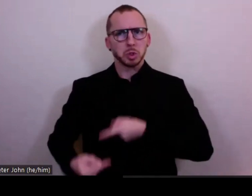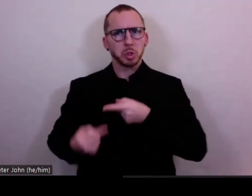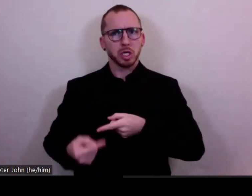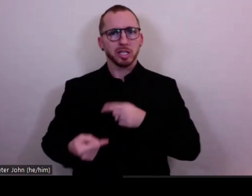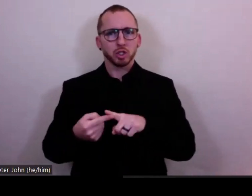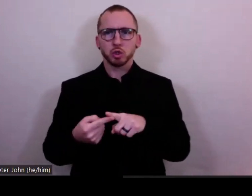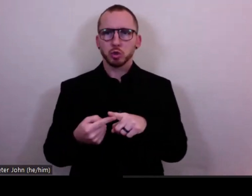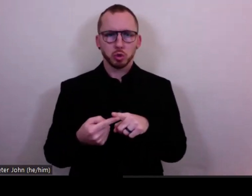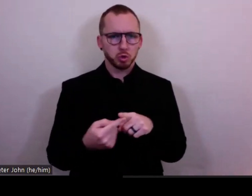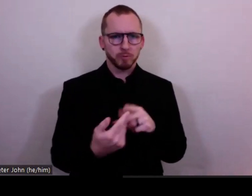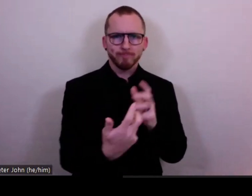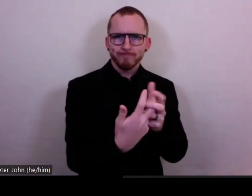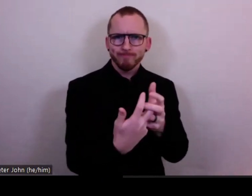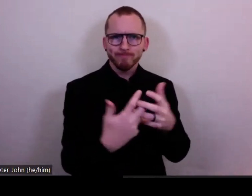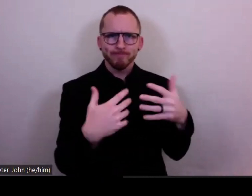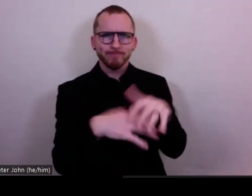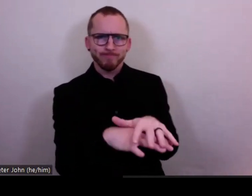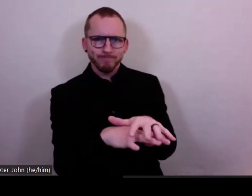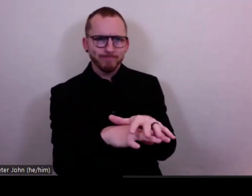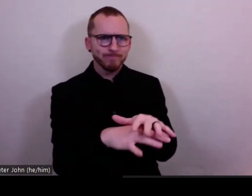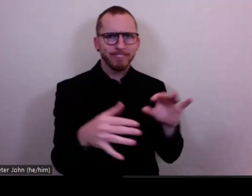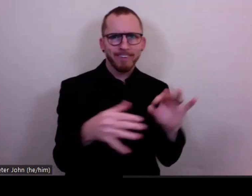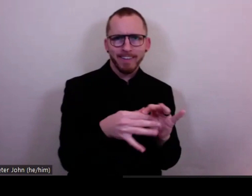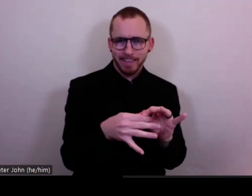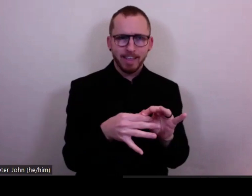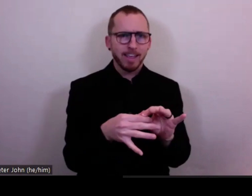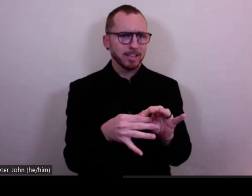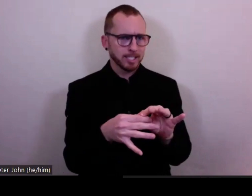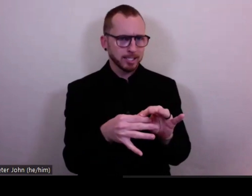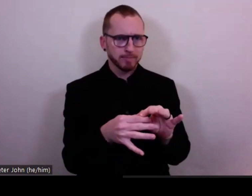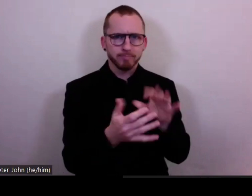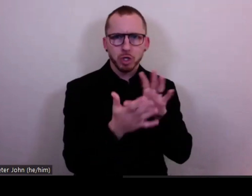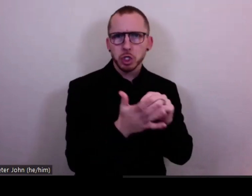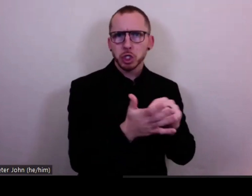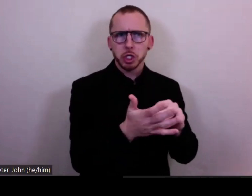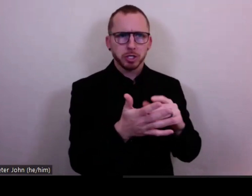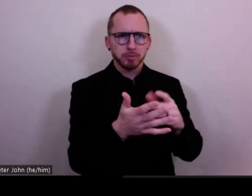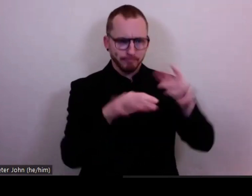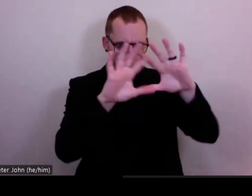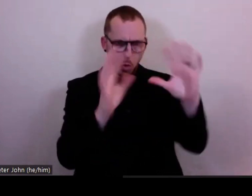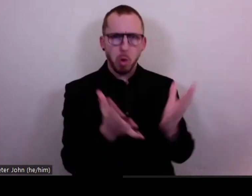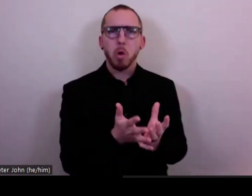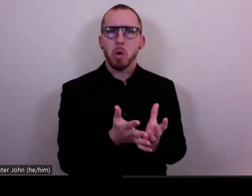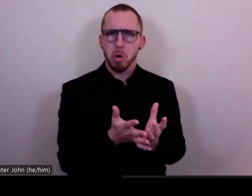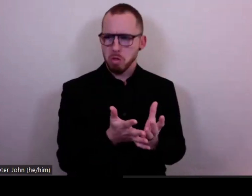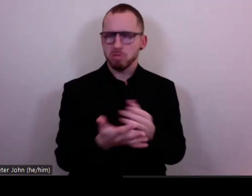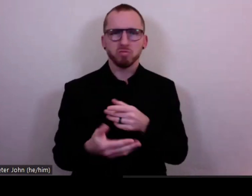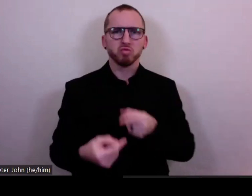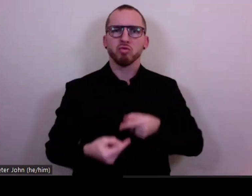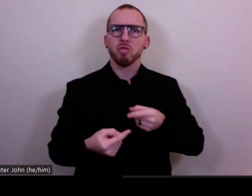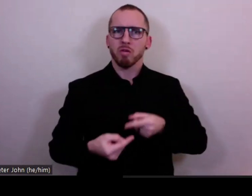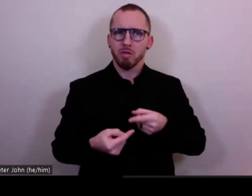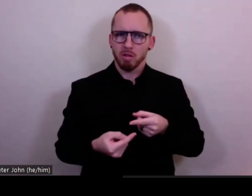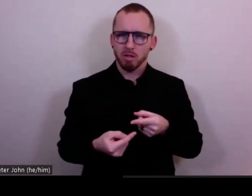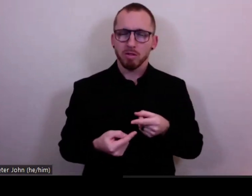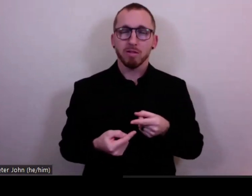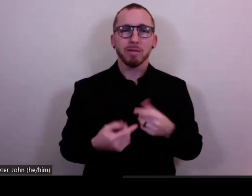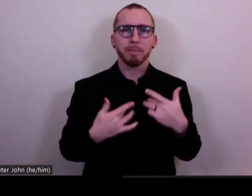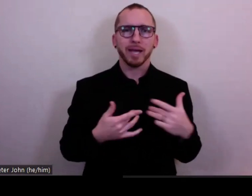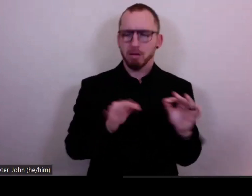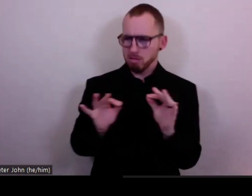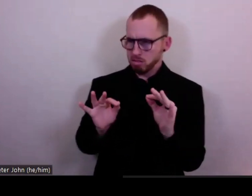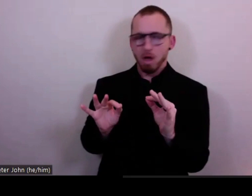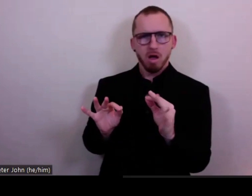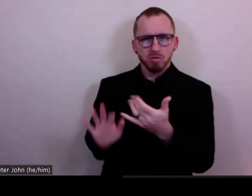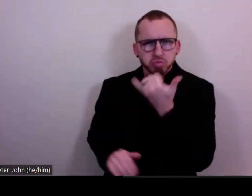sit, to be a part of, to connect, to attach. And so we look at that as, oh no, there must be something wrong. And so